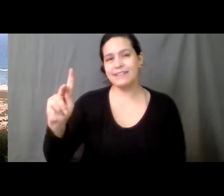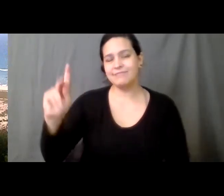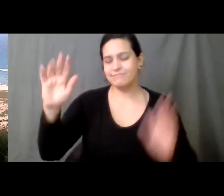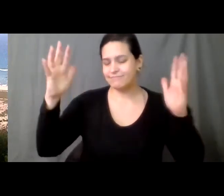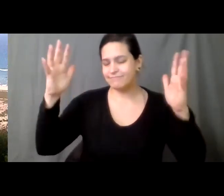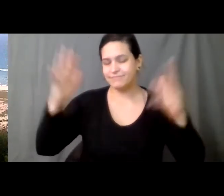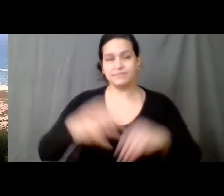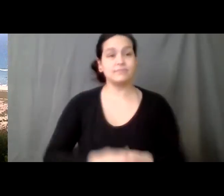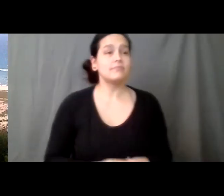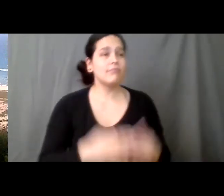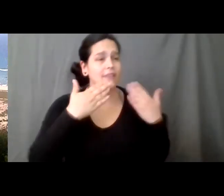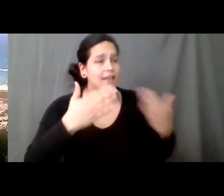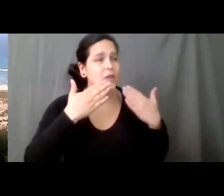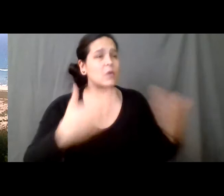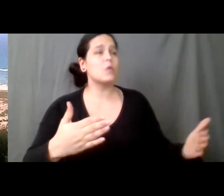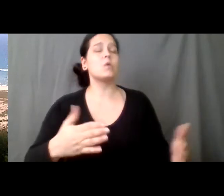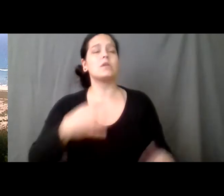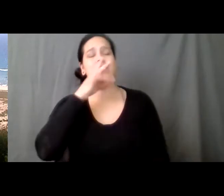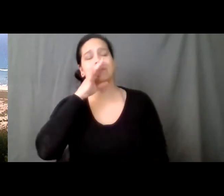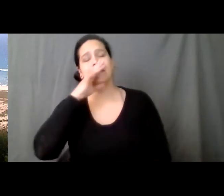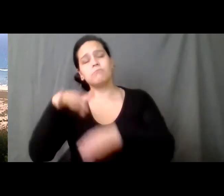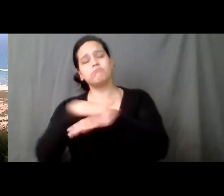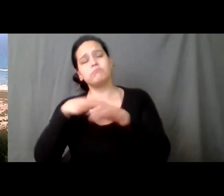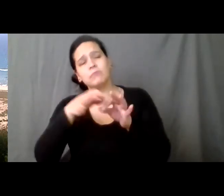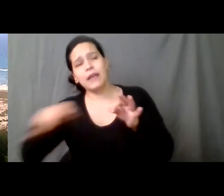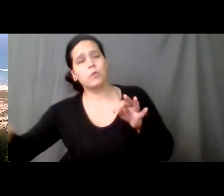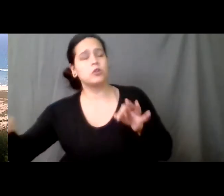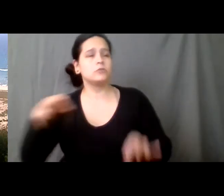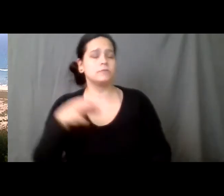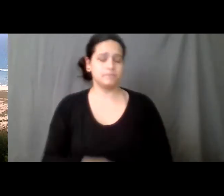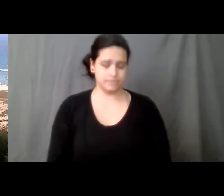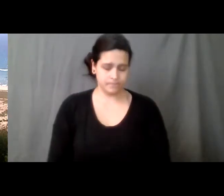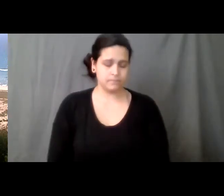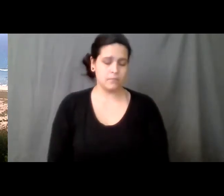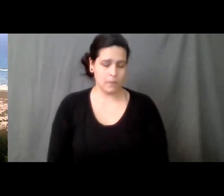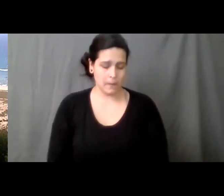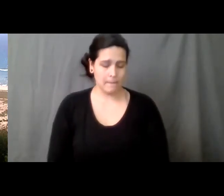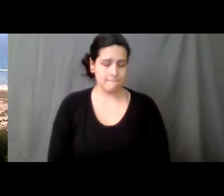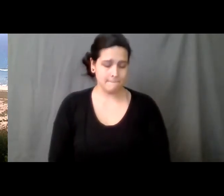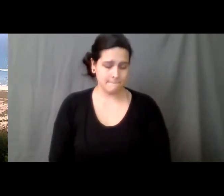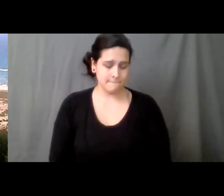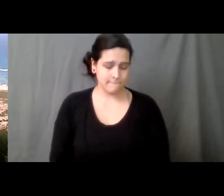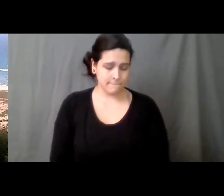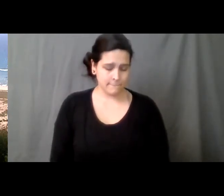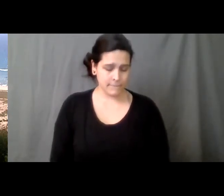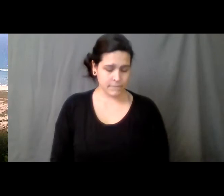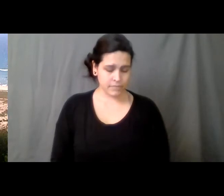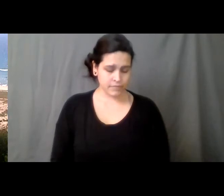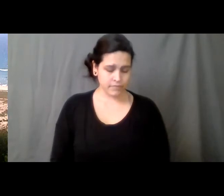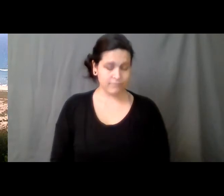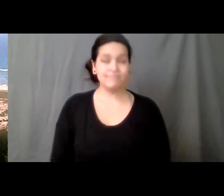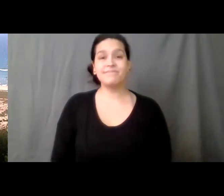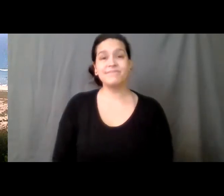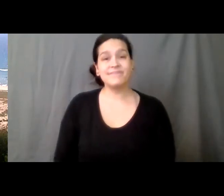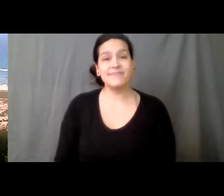Ani, Pipigua Ododem, Waganuk Sing Adonjaba, Nakwe Gishik, Indigenous. I said, hello.